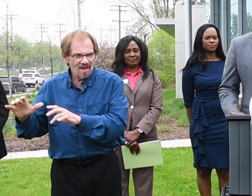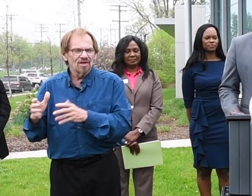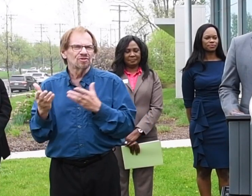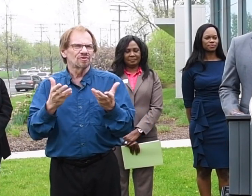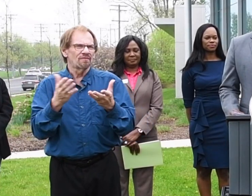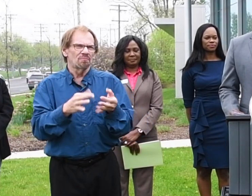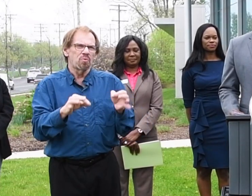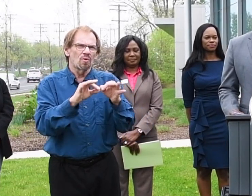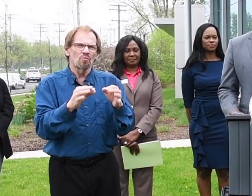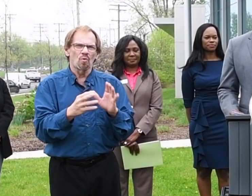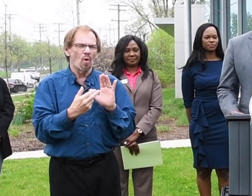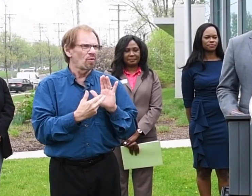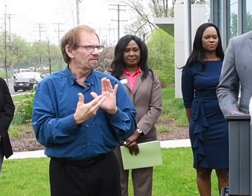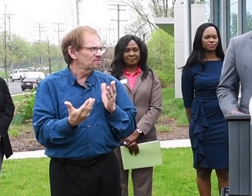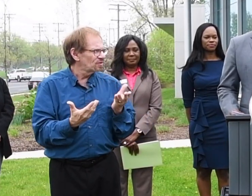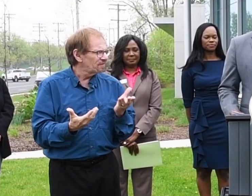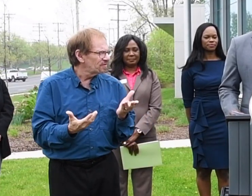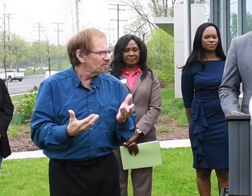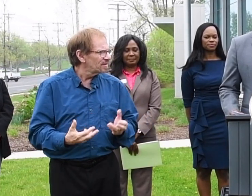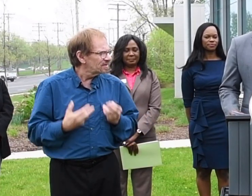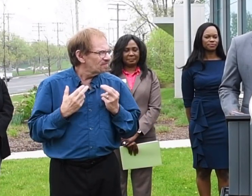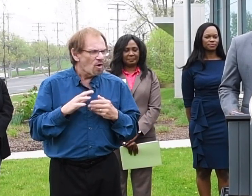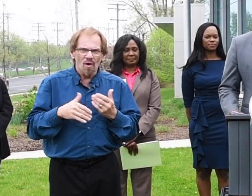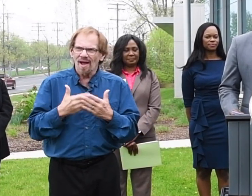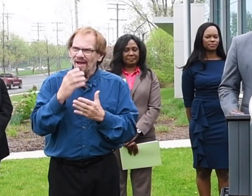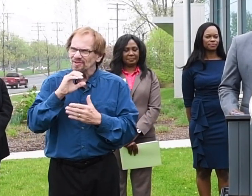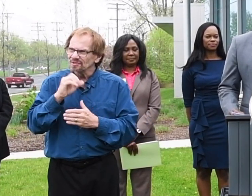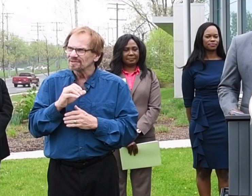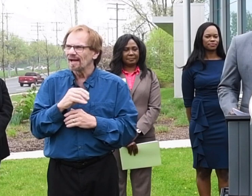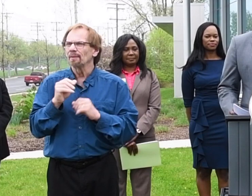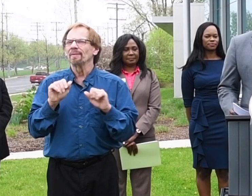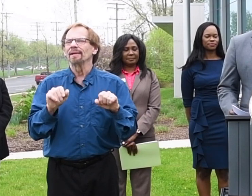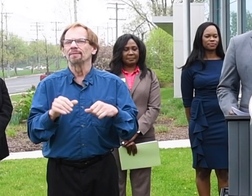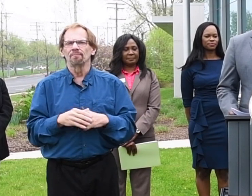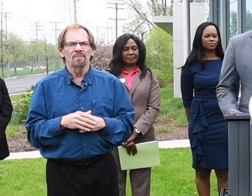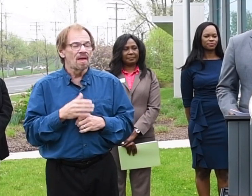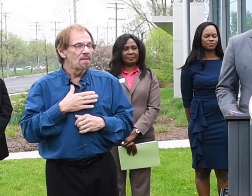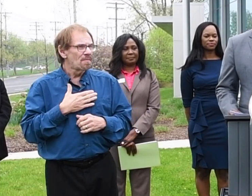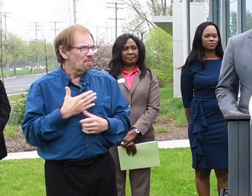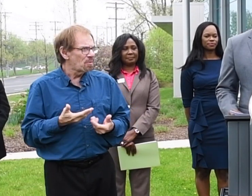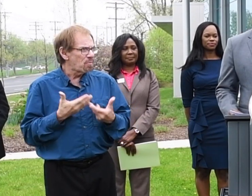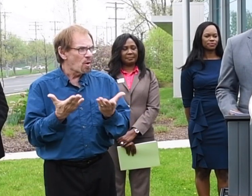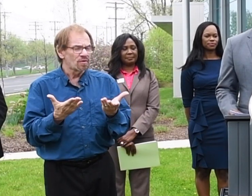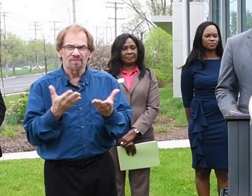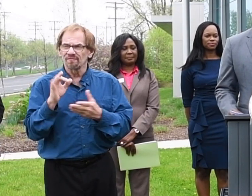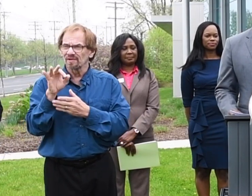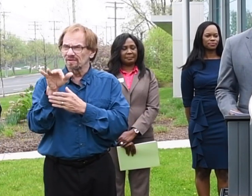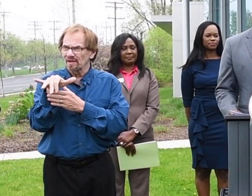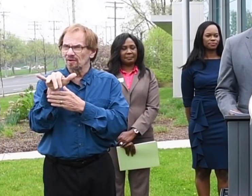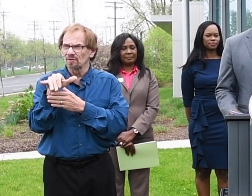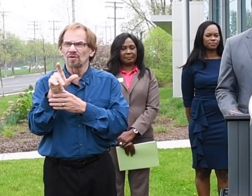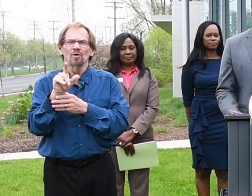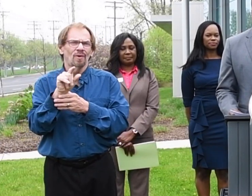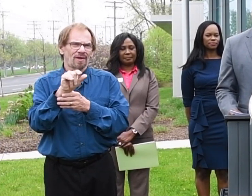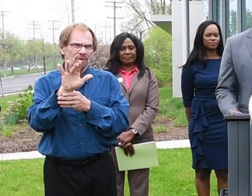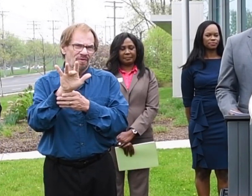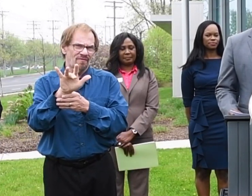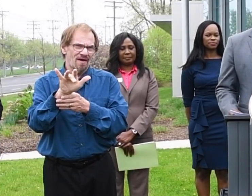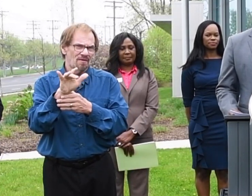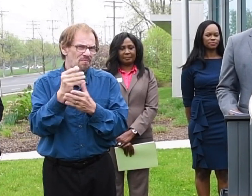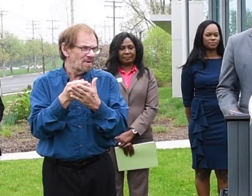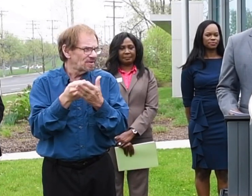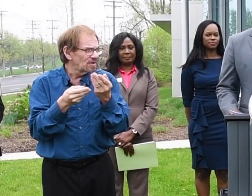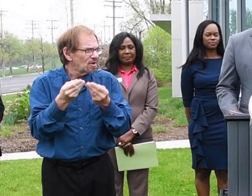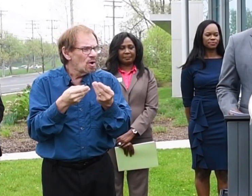of all ages and abilities. Which is why in my proposed fiscal year 25 budget, we include $4